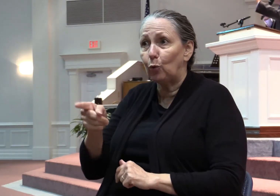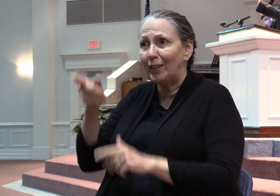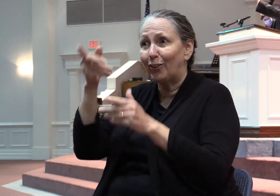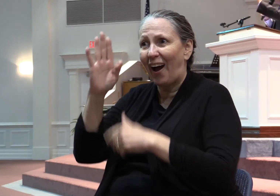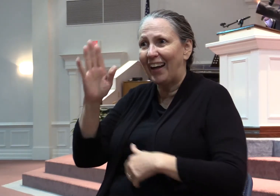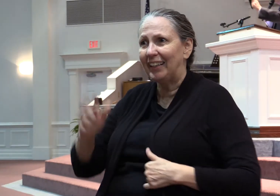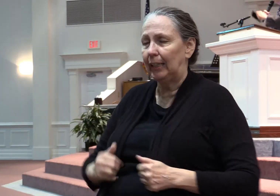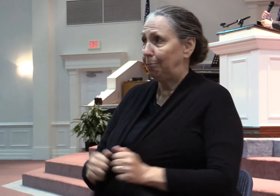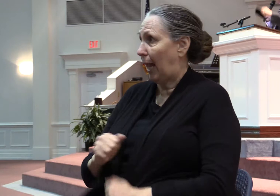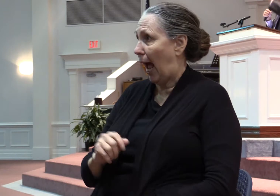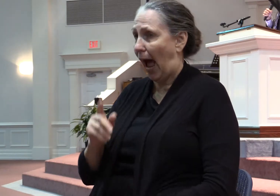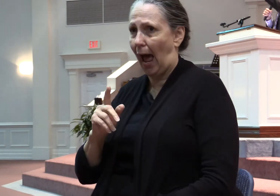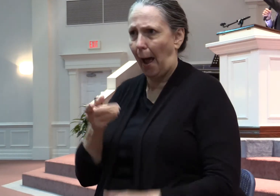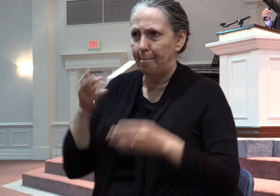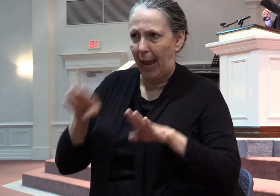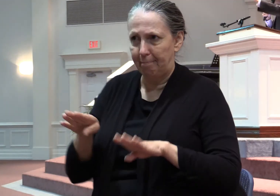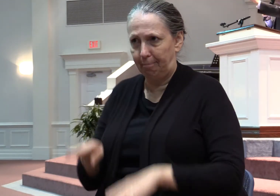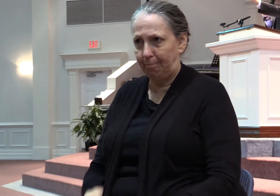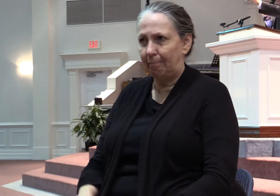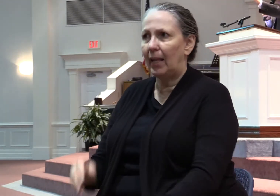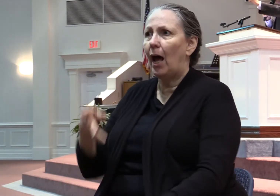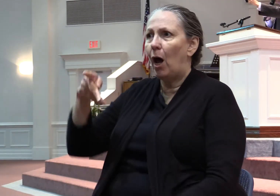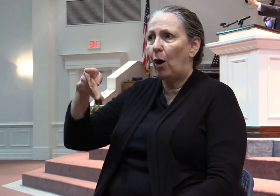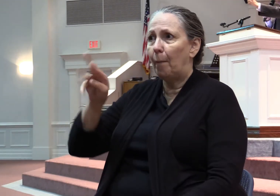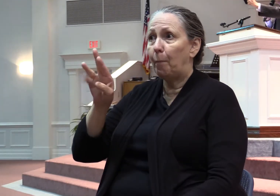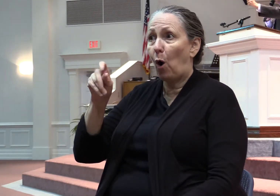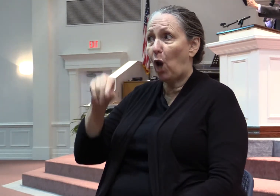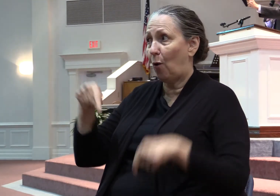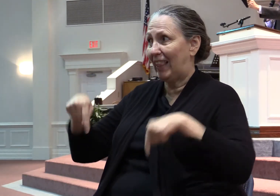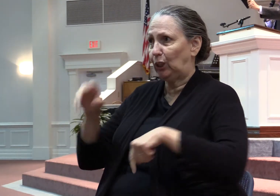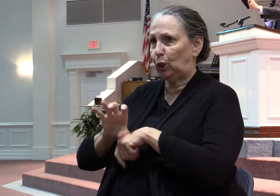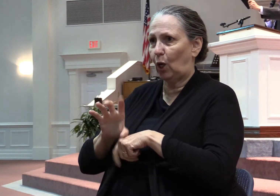would dare say right now, there's more pornography in this church house.